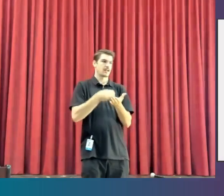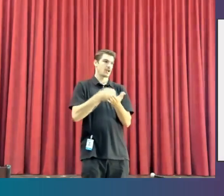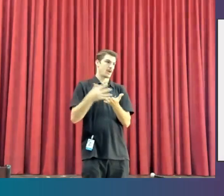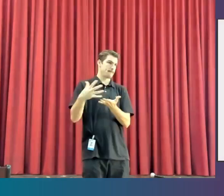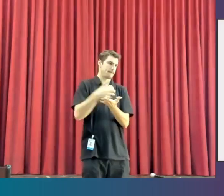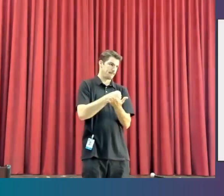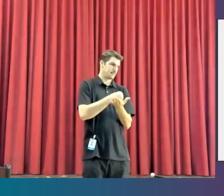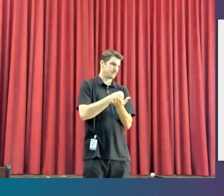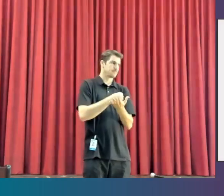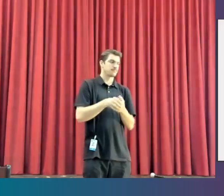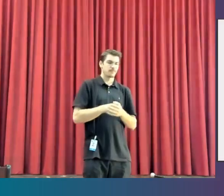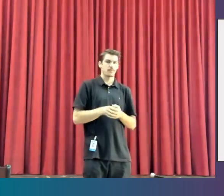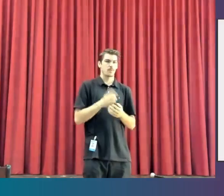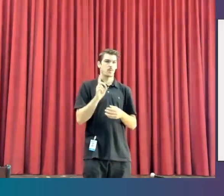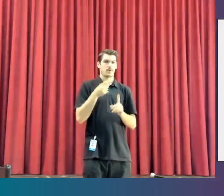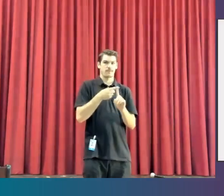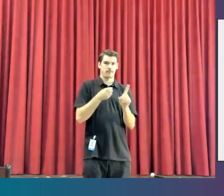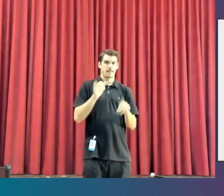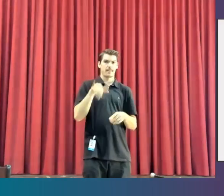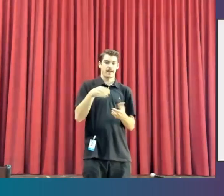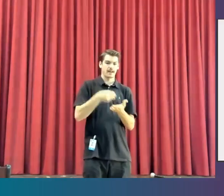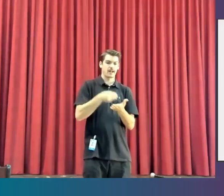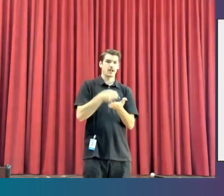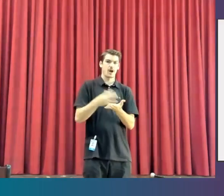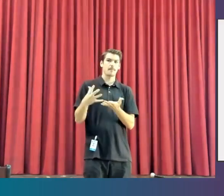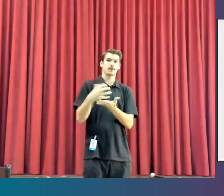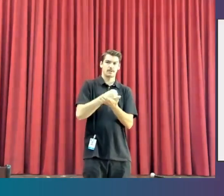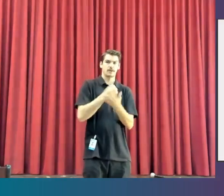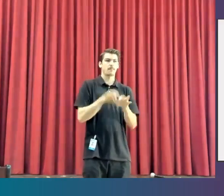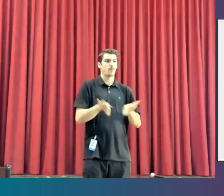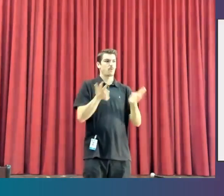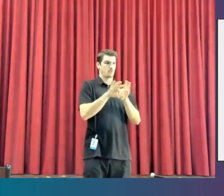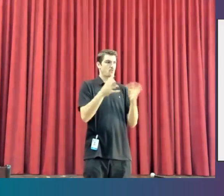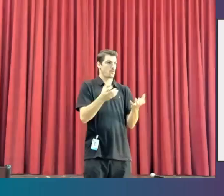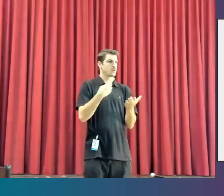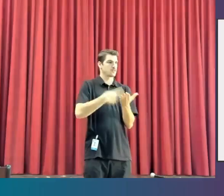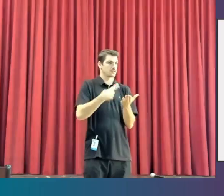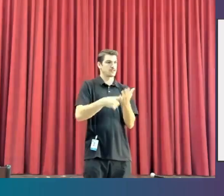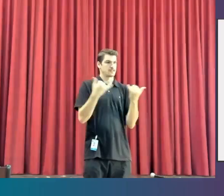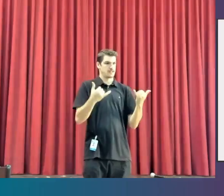So source of income is a big one that I want to talk about today.